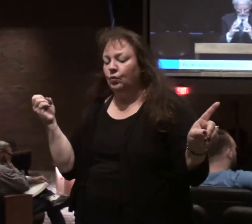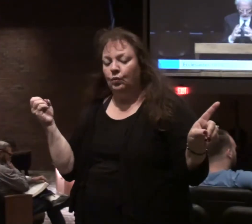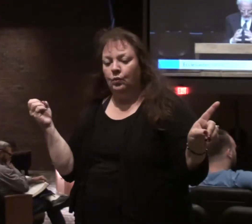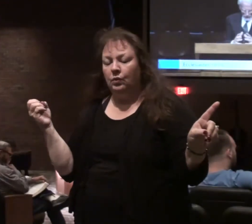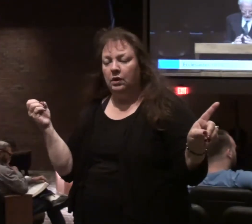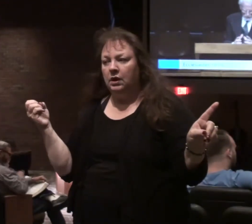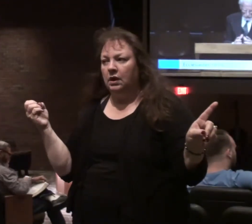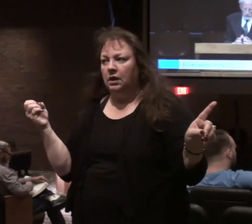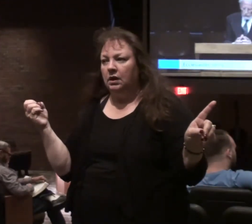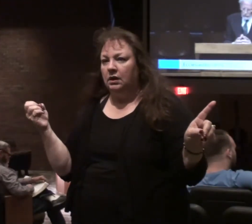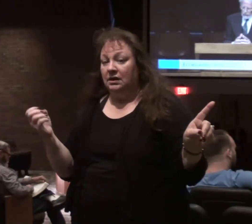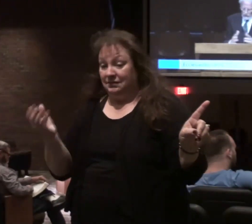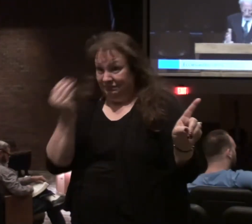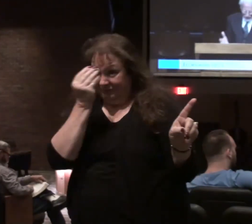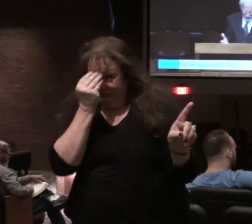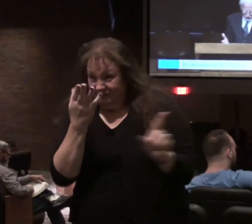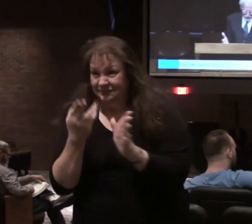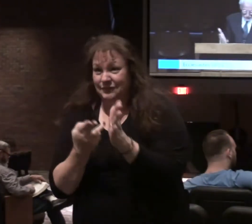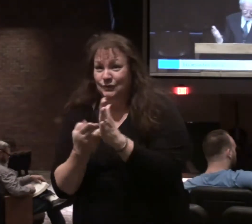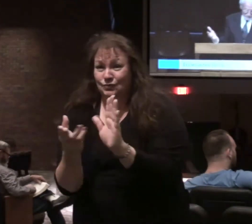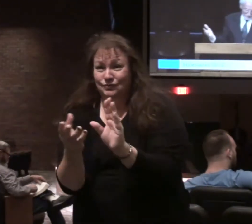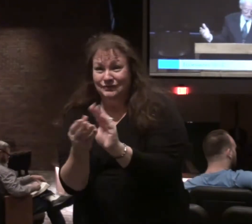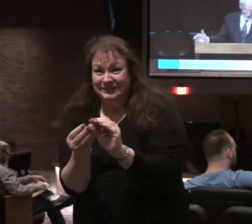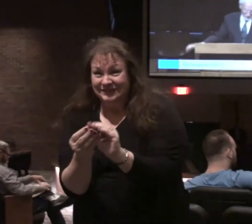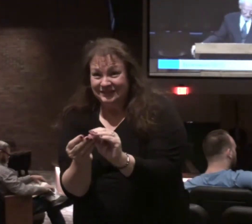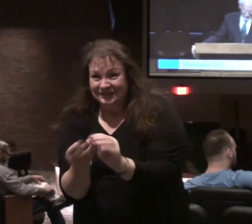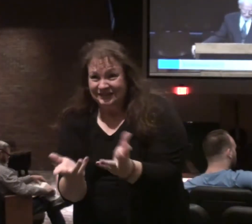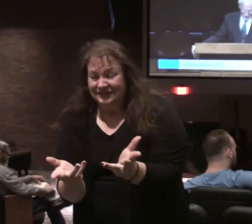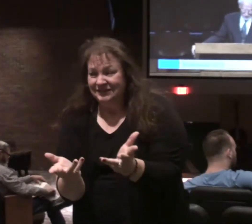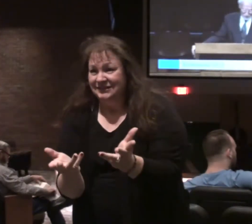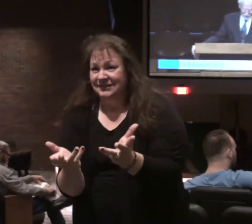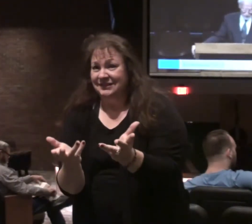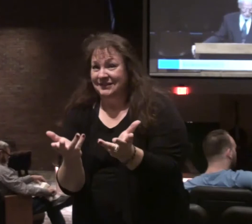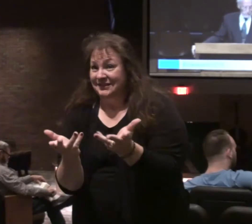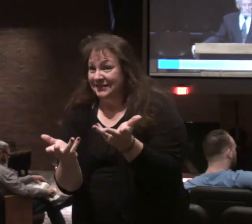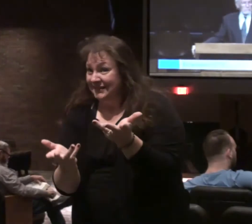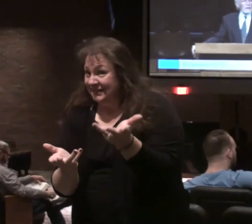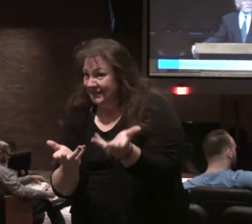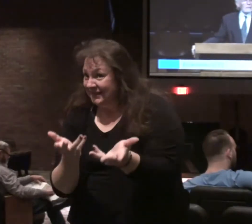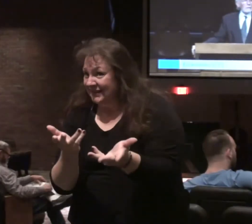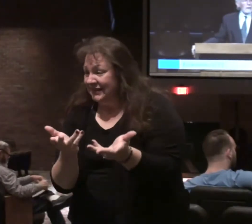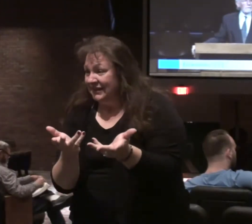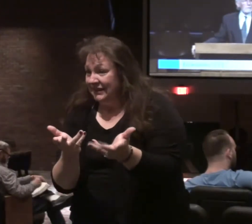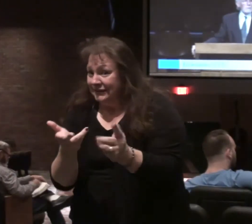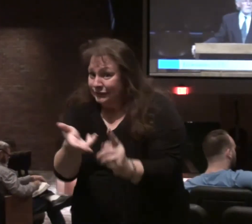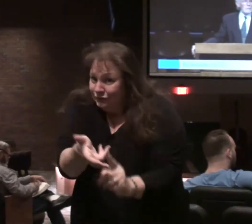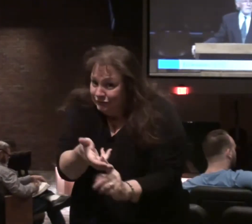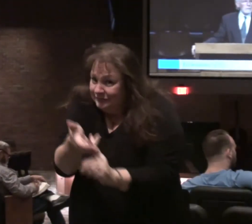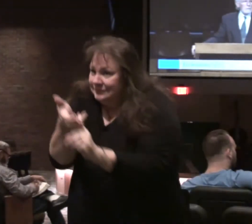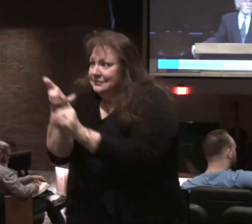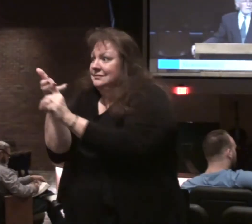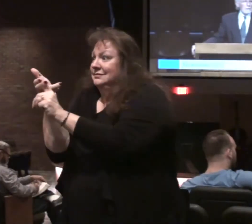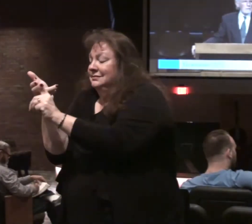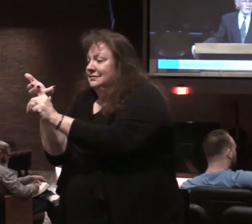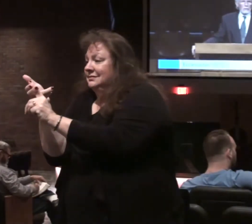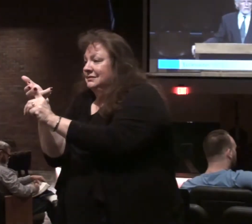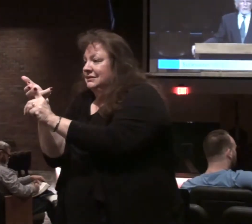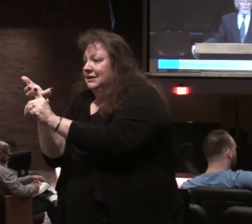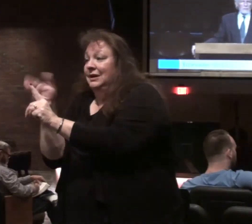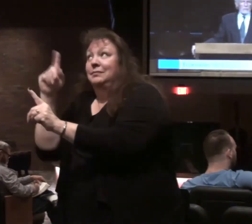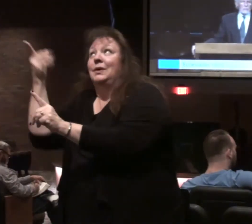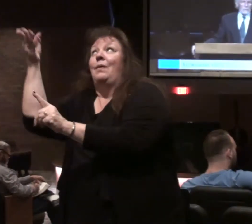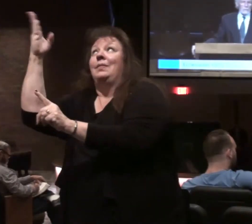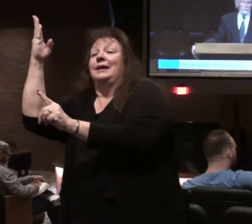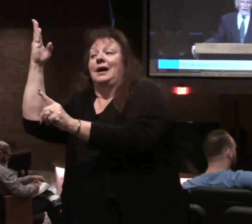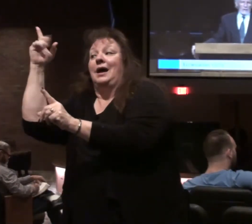So I bring them the truth of the gospel to rescue them. But only